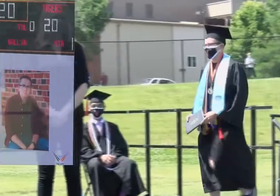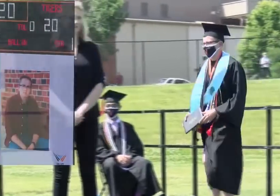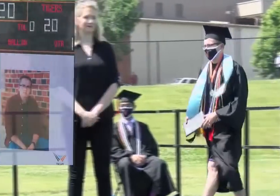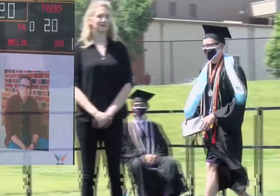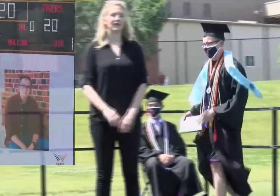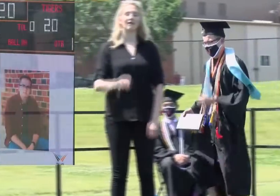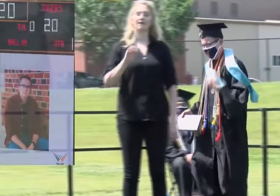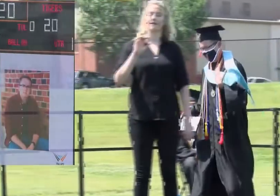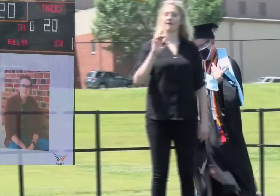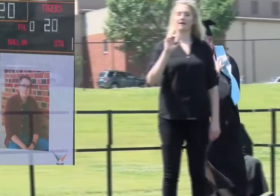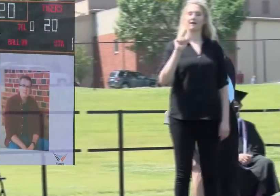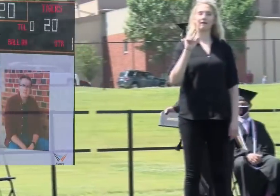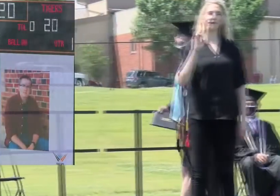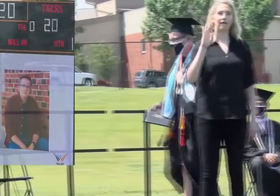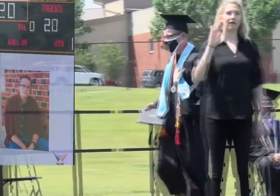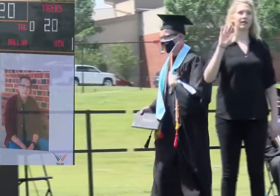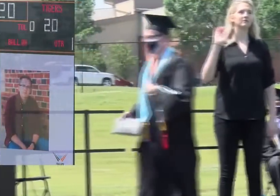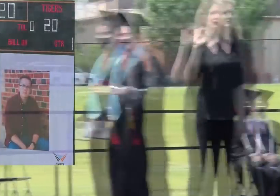Caleb Clark.